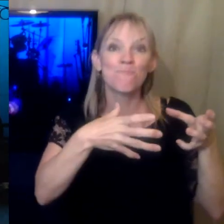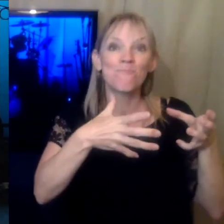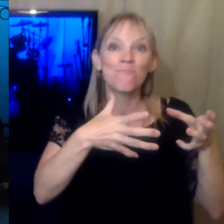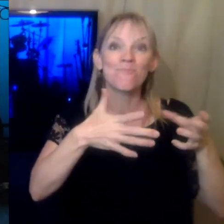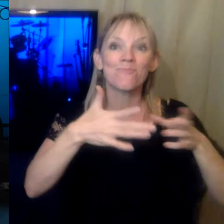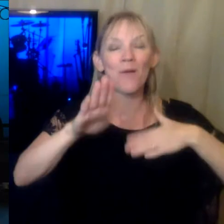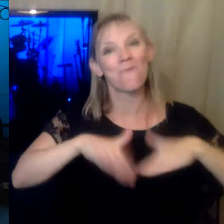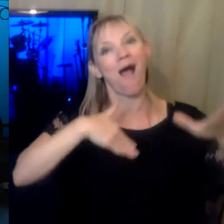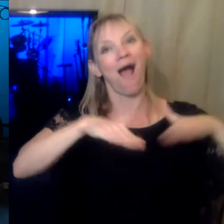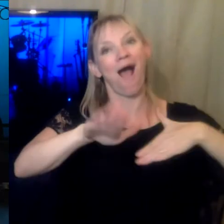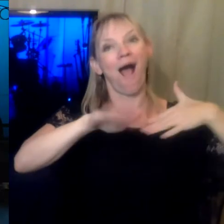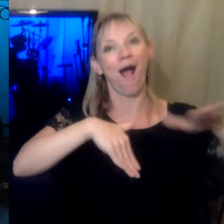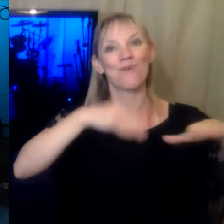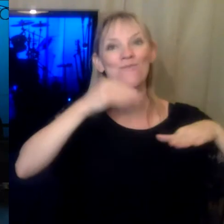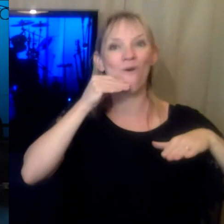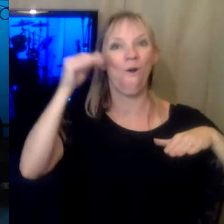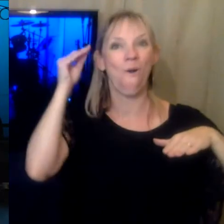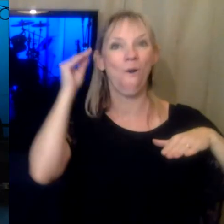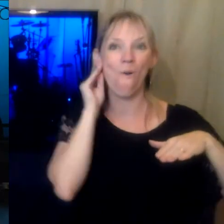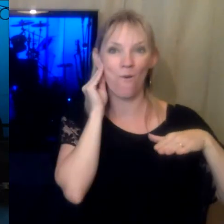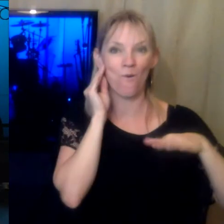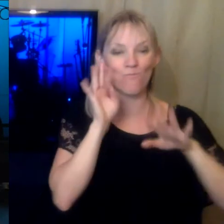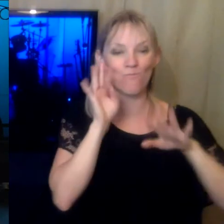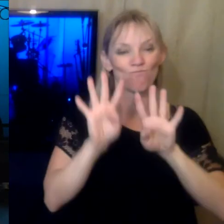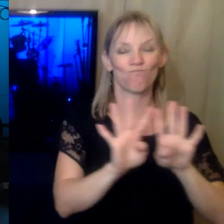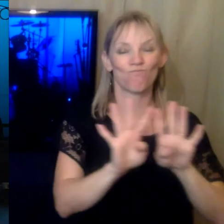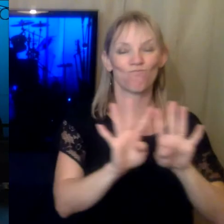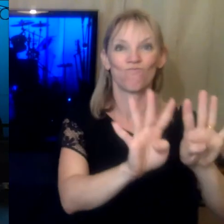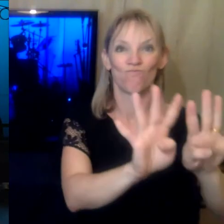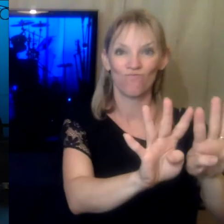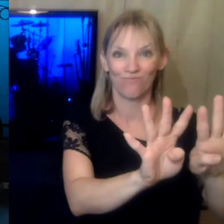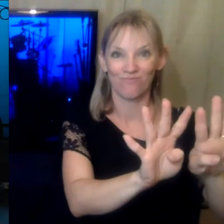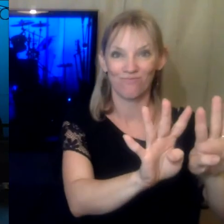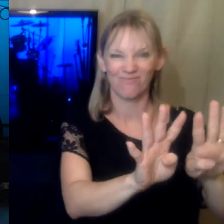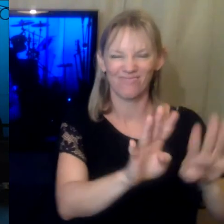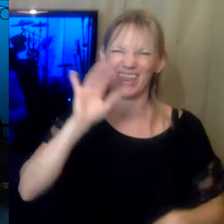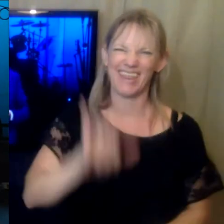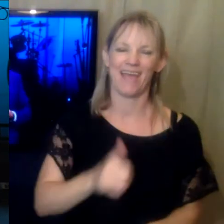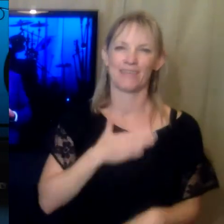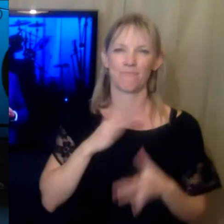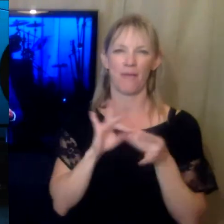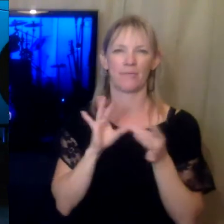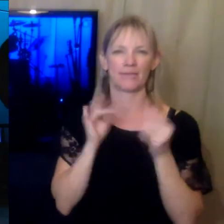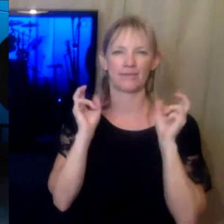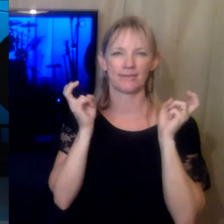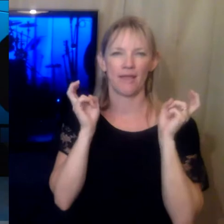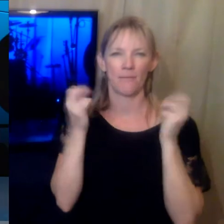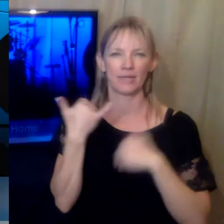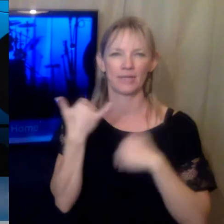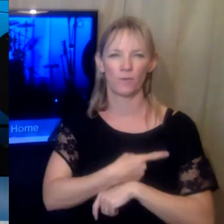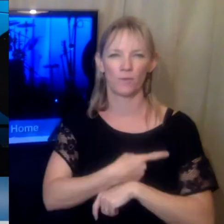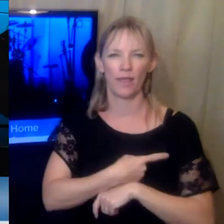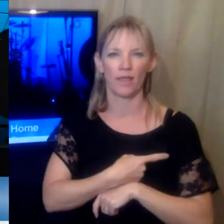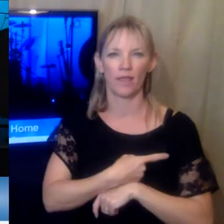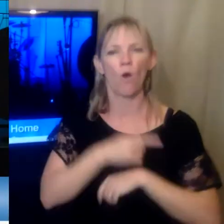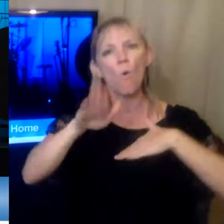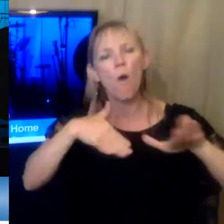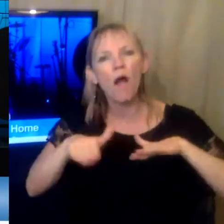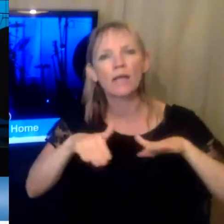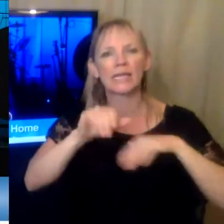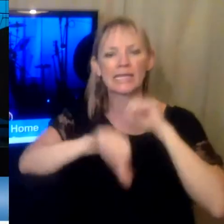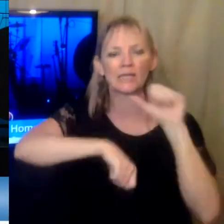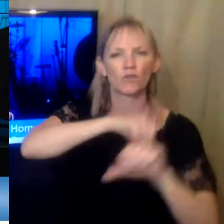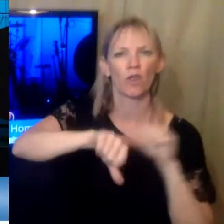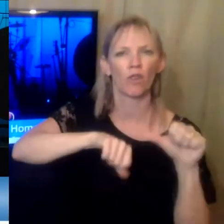you walked each other home. That's my message topic for you today, walking